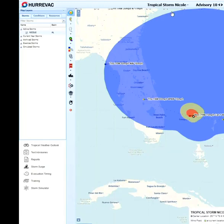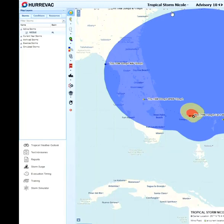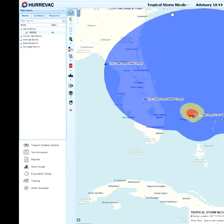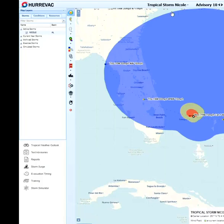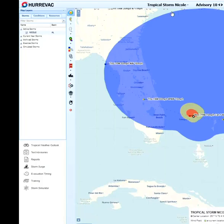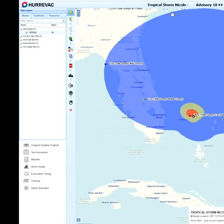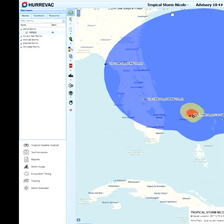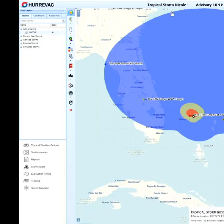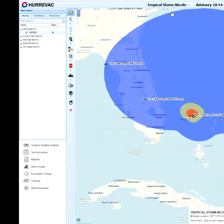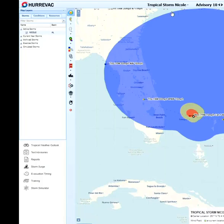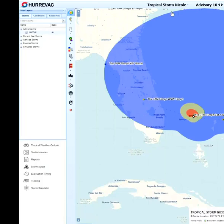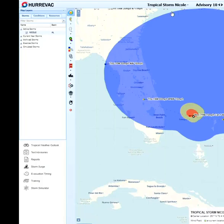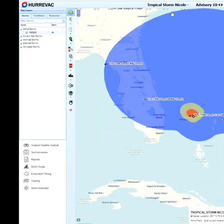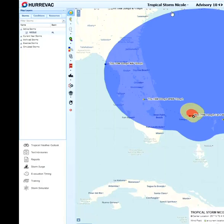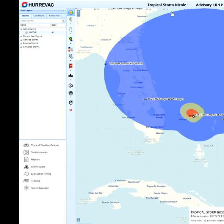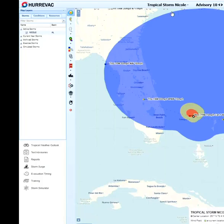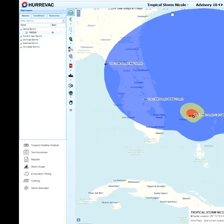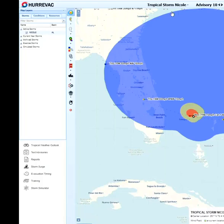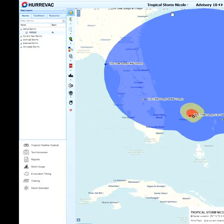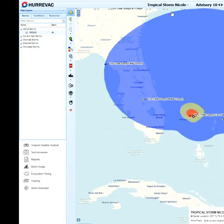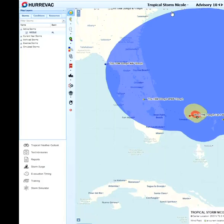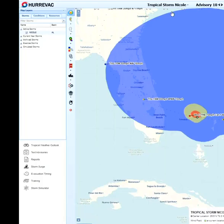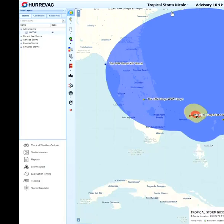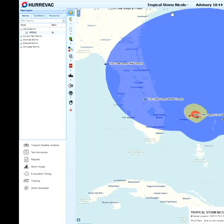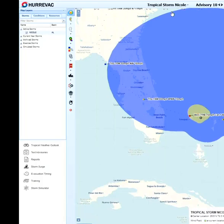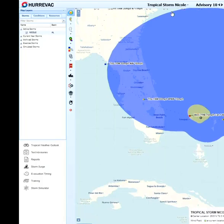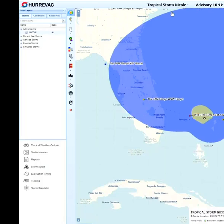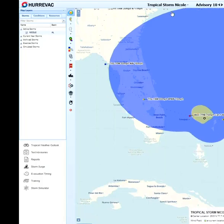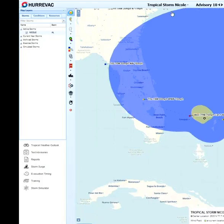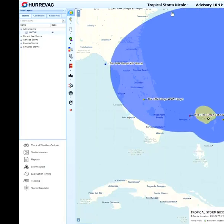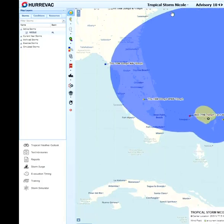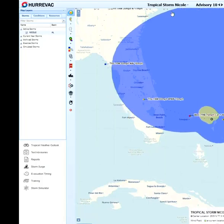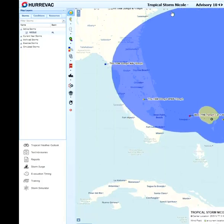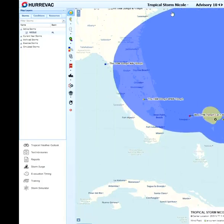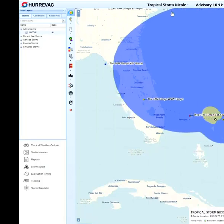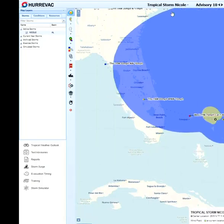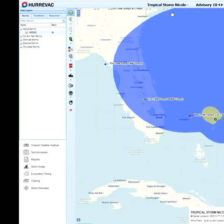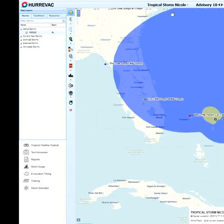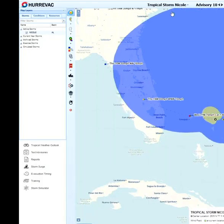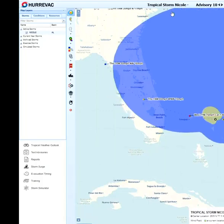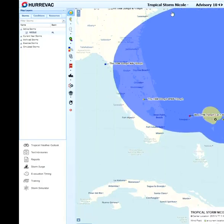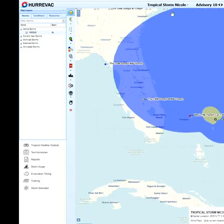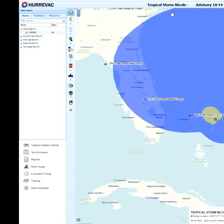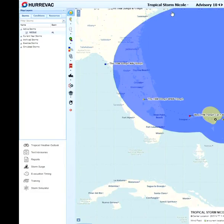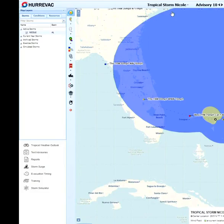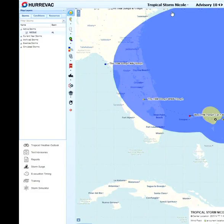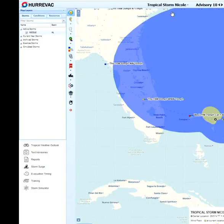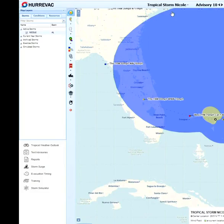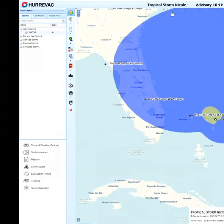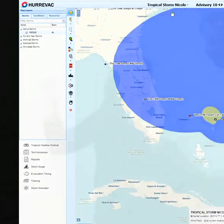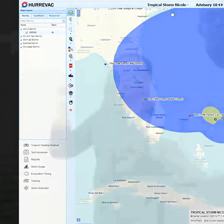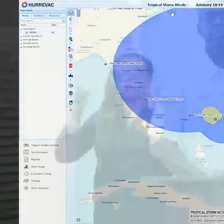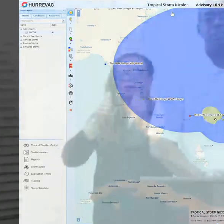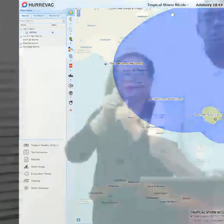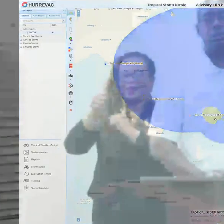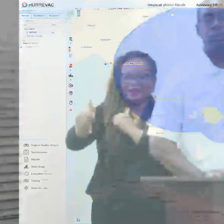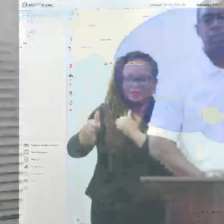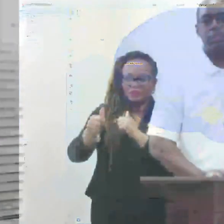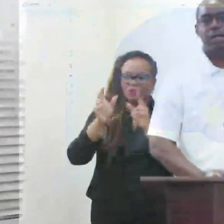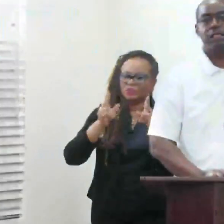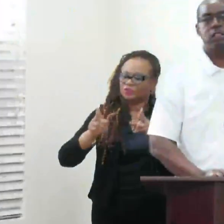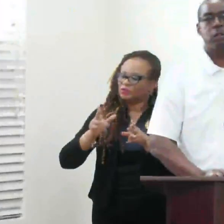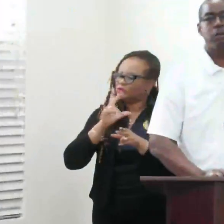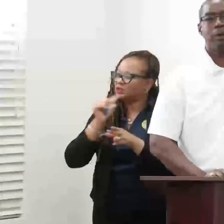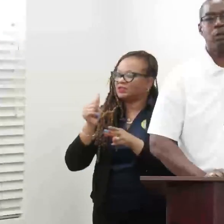exercise extreme caution. They should not be moving about. They should now be in their safe place to weather the storm as it passes. We're urging persons, don't